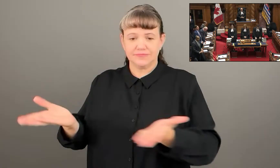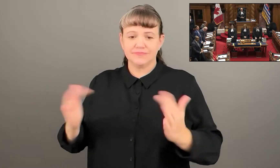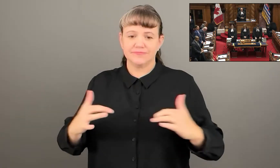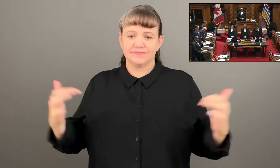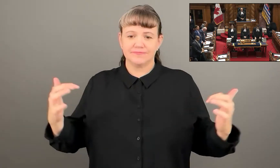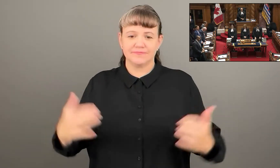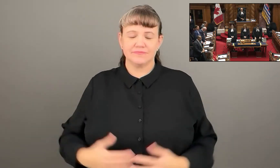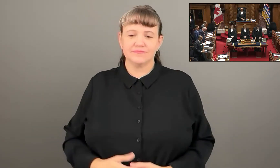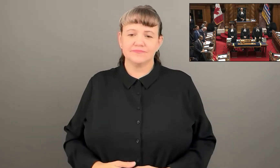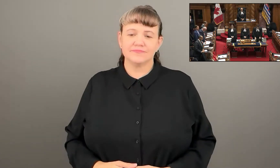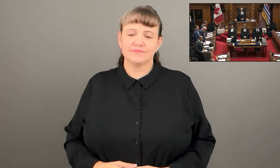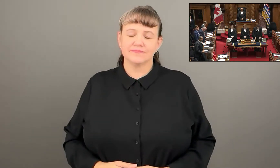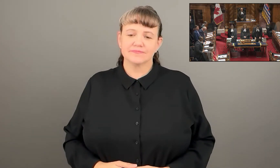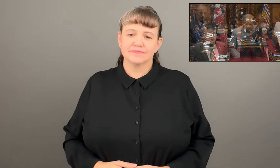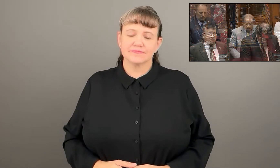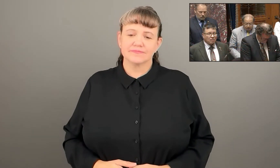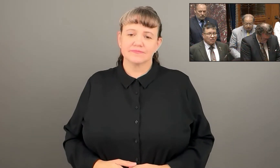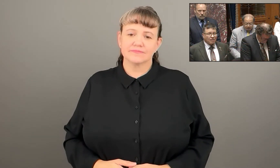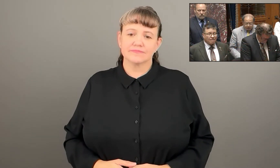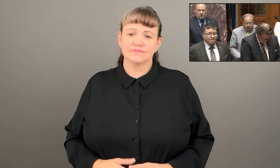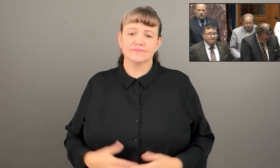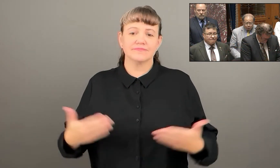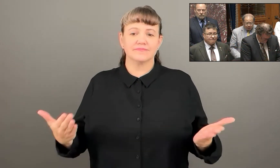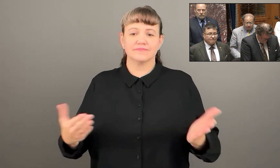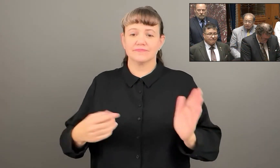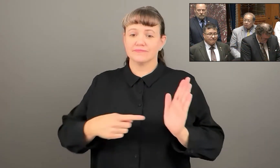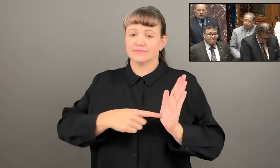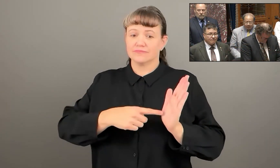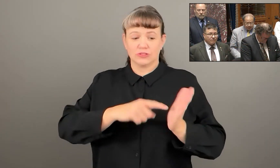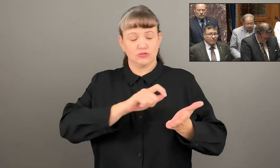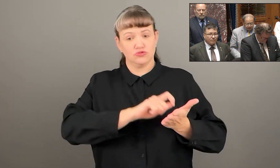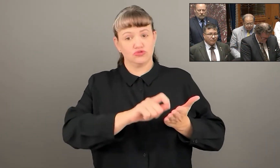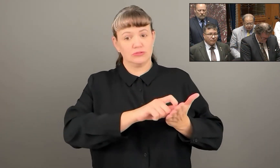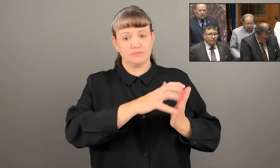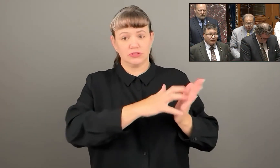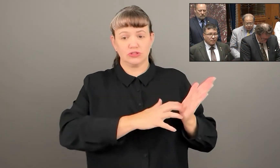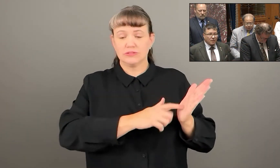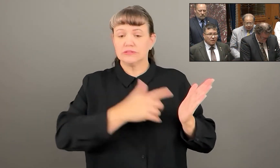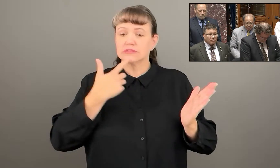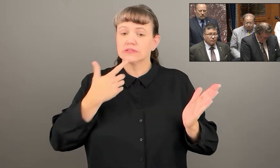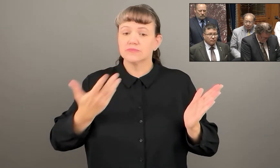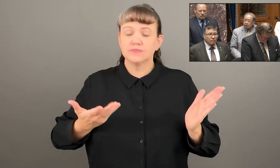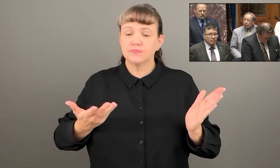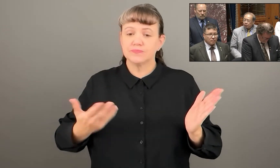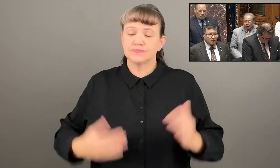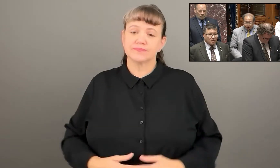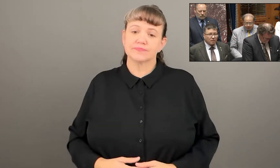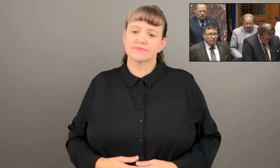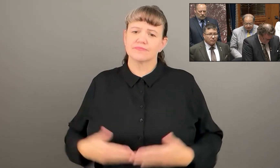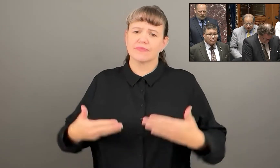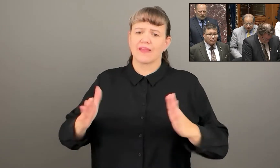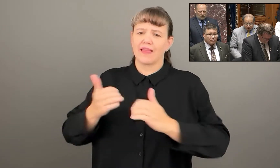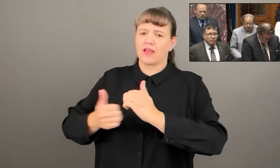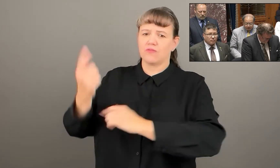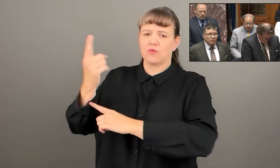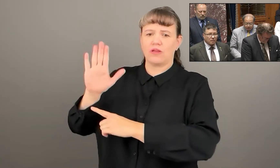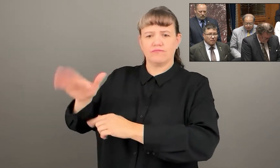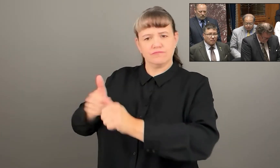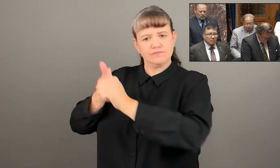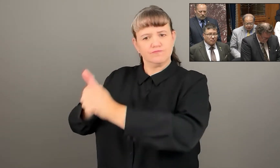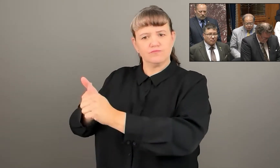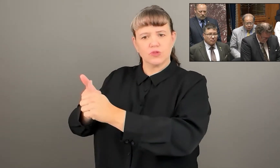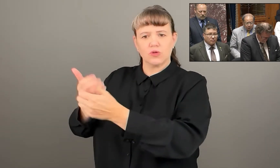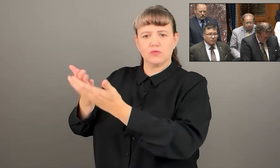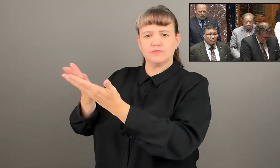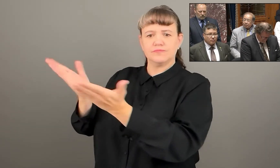The scripture says, "Let everyone be in submission to the governing authorities,